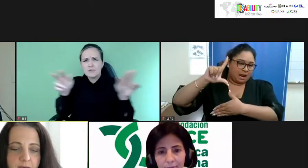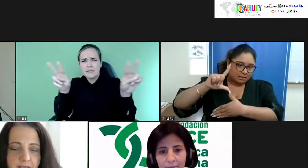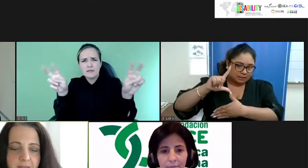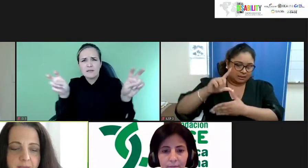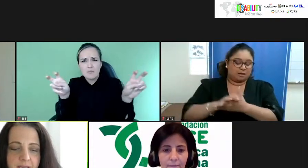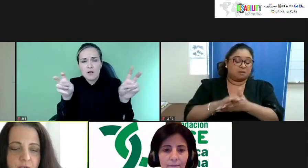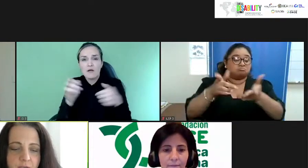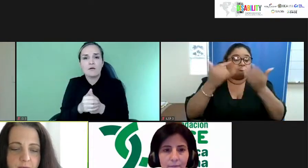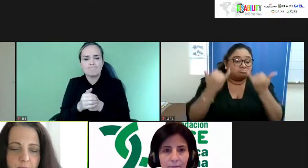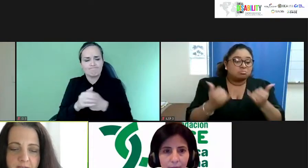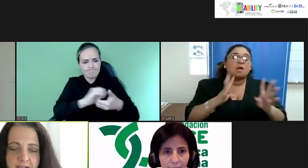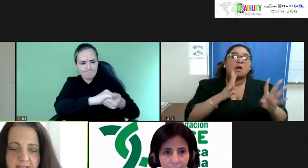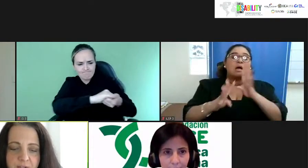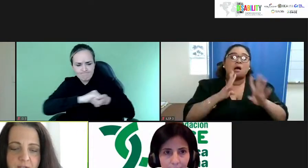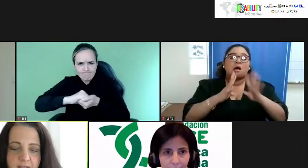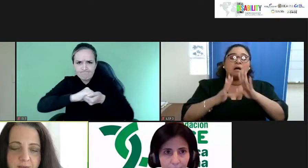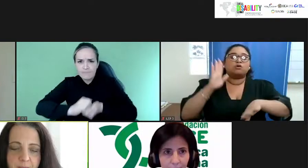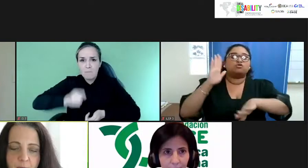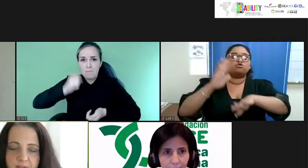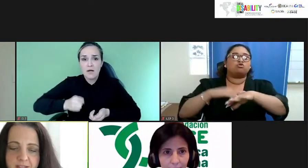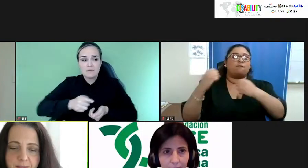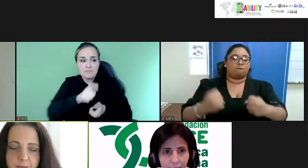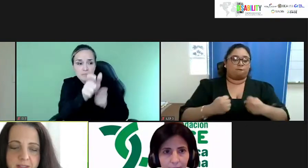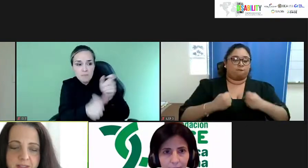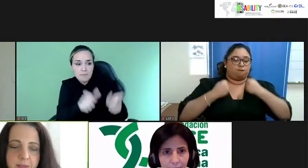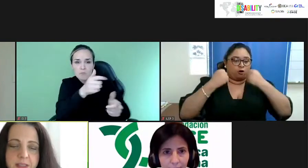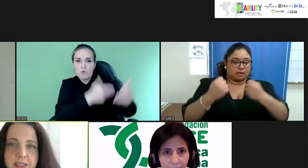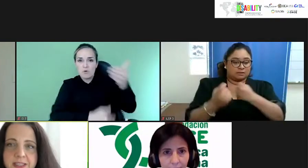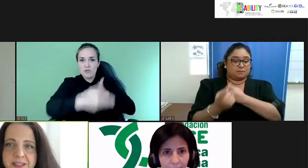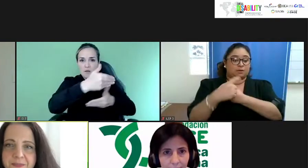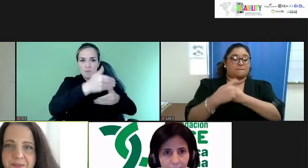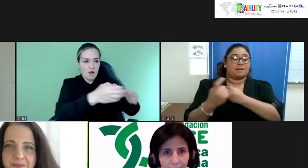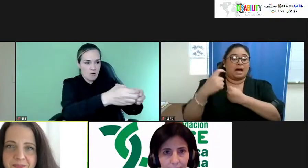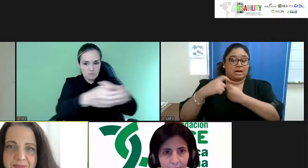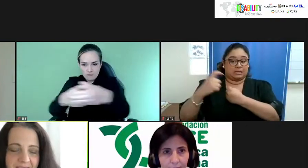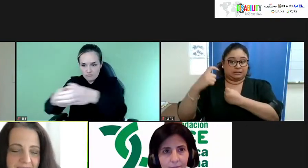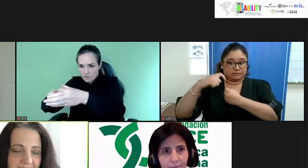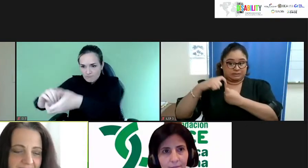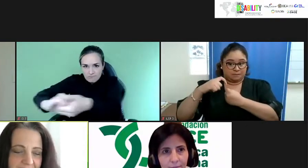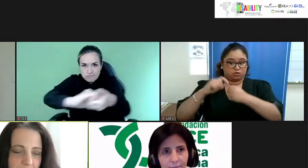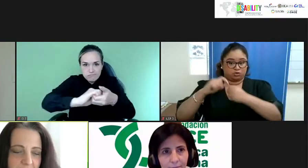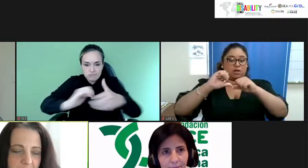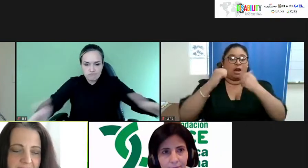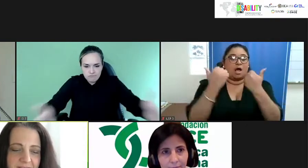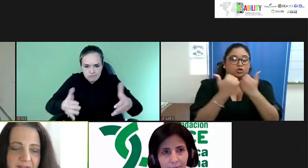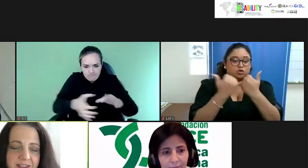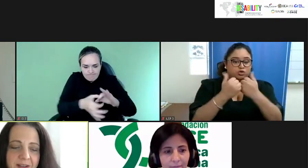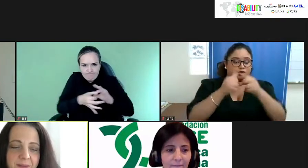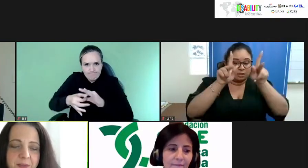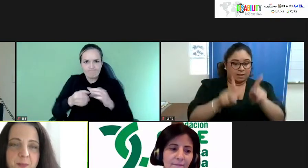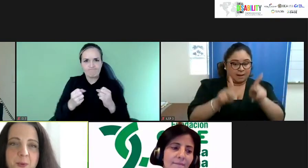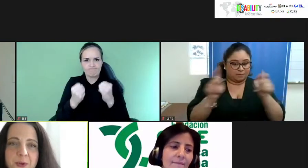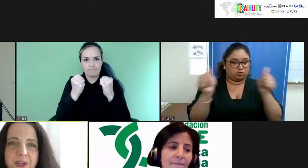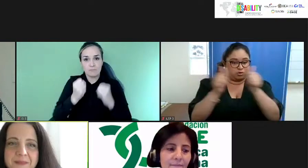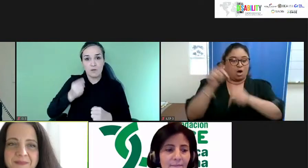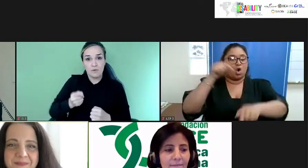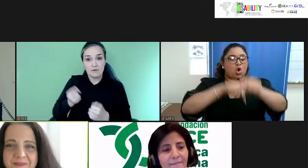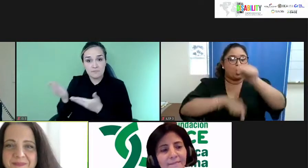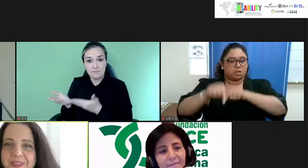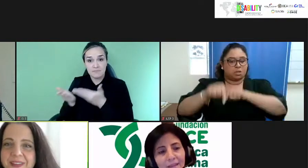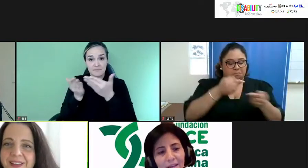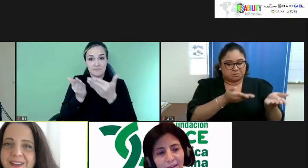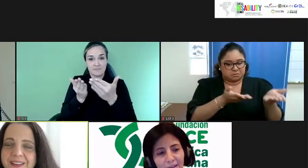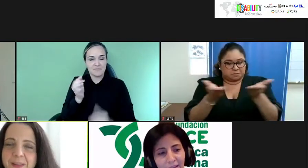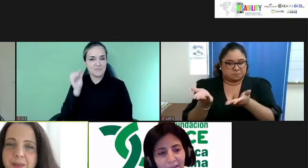the participation of organizations of persons with disabilities let's welcome estefania milpuri